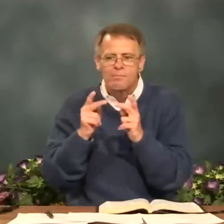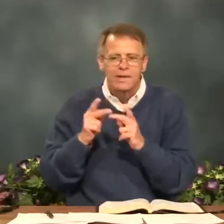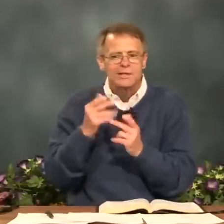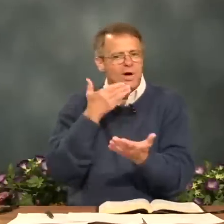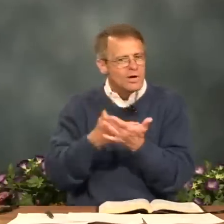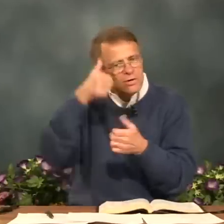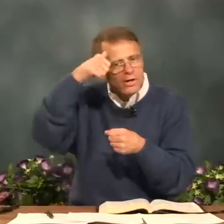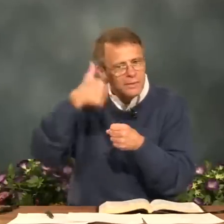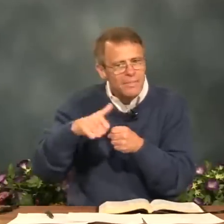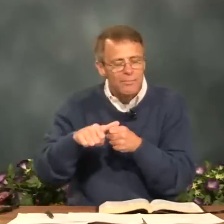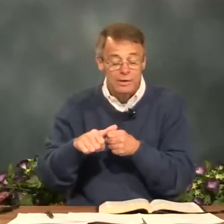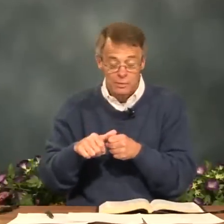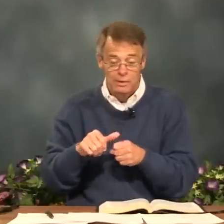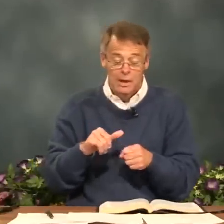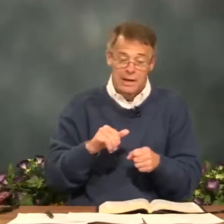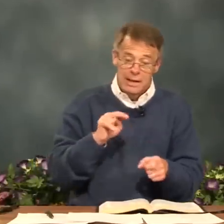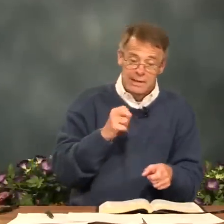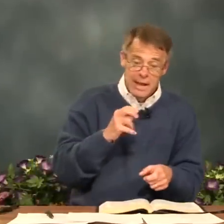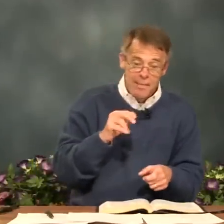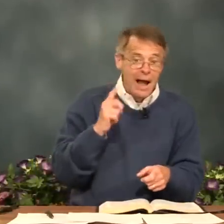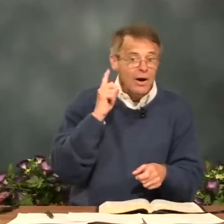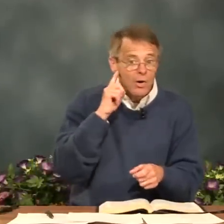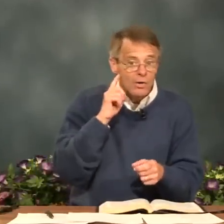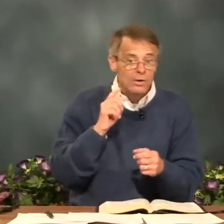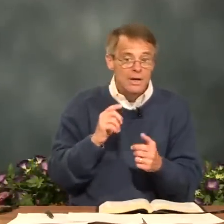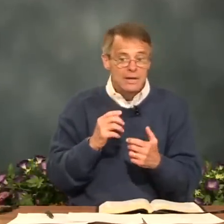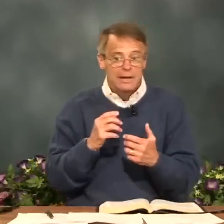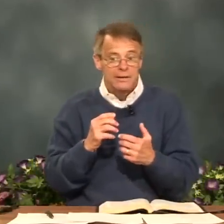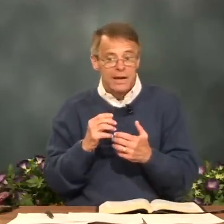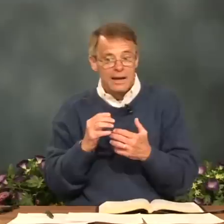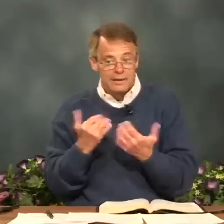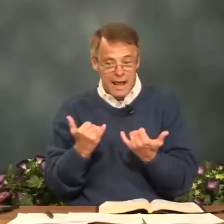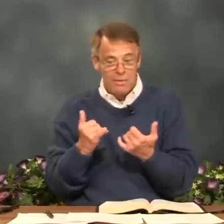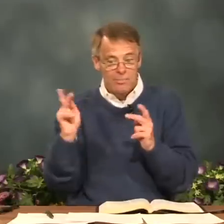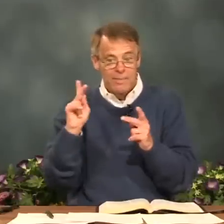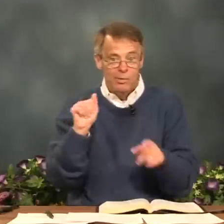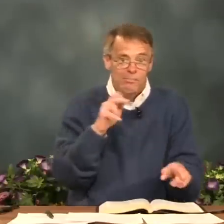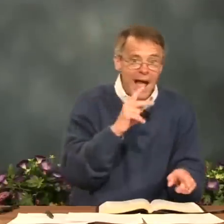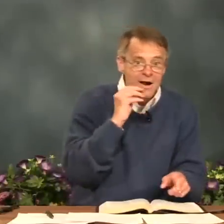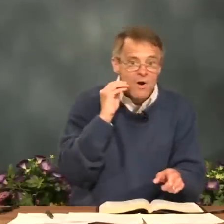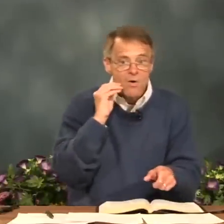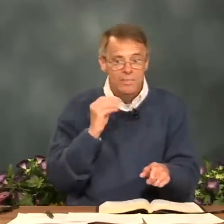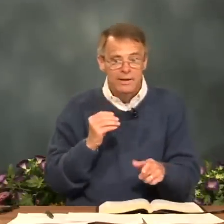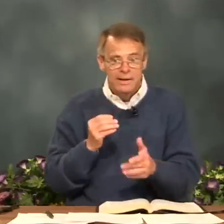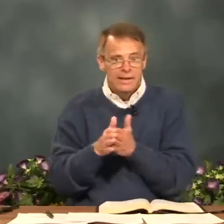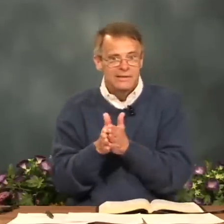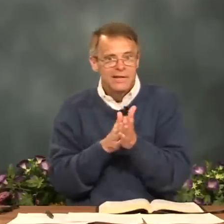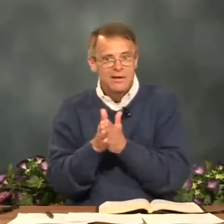place. Good memories. Well, Nehemiah heard, and now the people are back home, and he's eager.